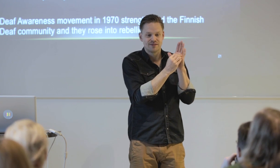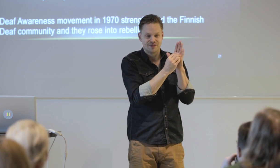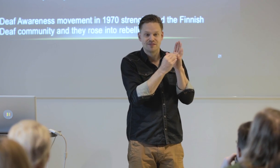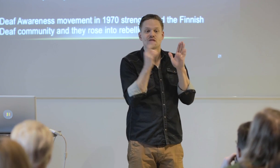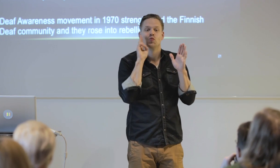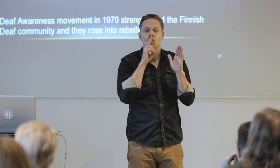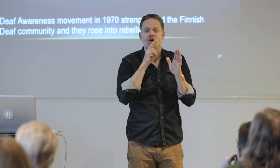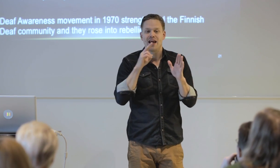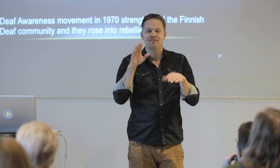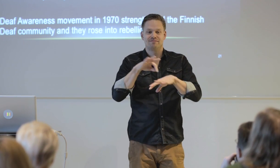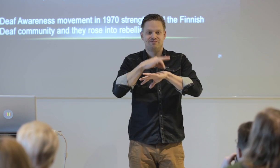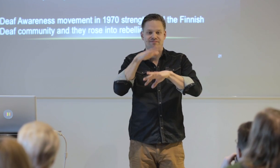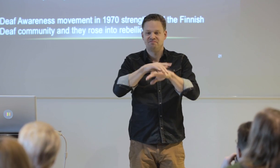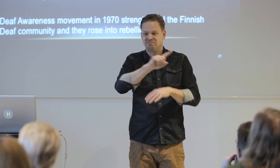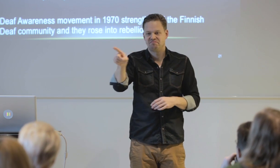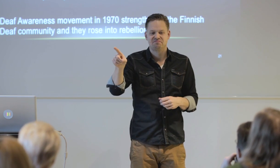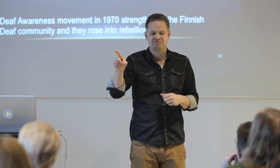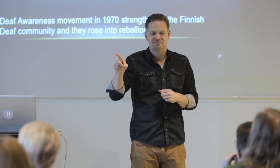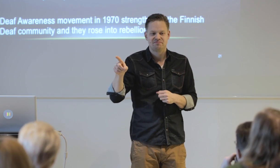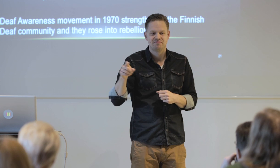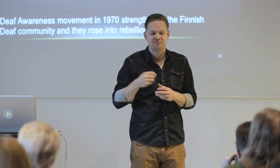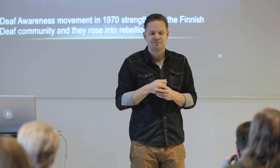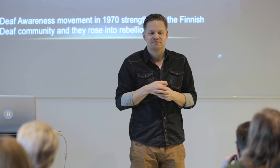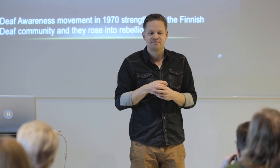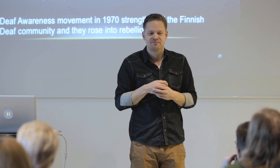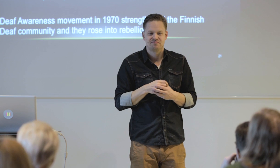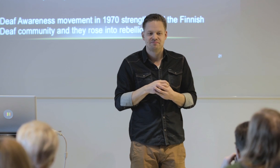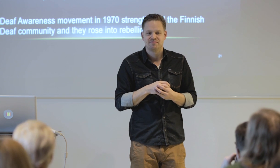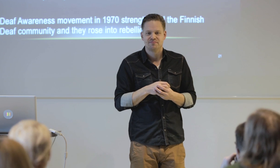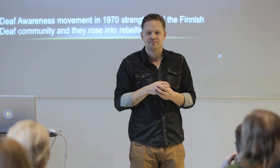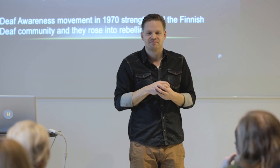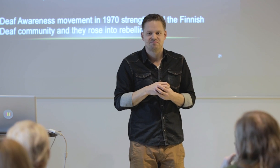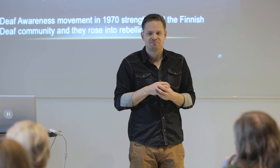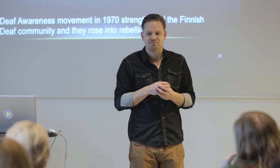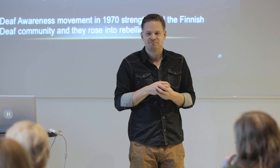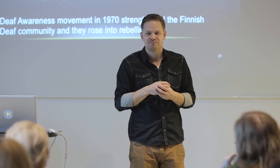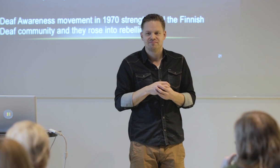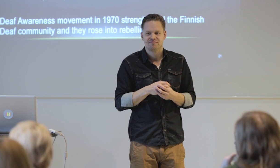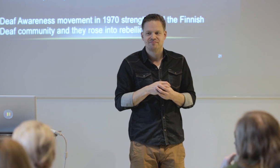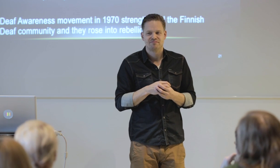1929, interpreter mistake, they said that people who were inheritorily deaf were not allowed to marry.